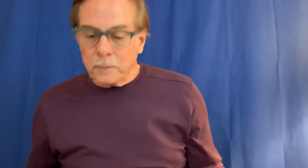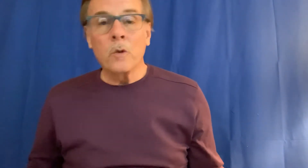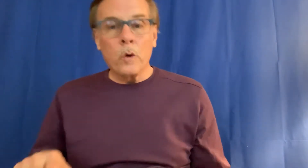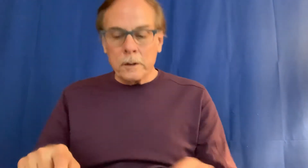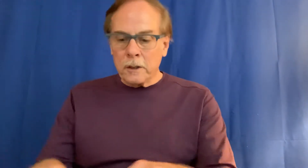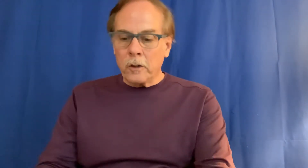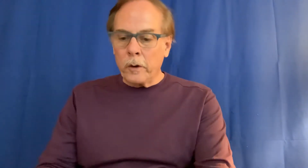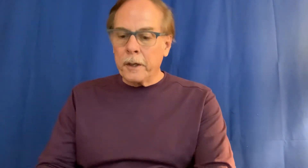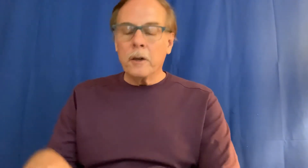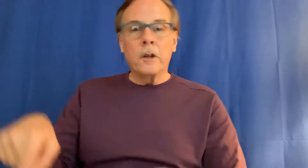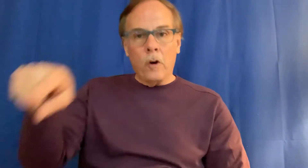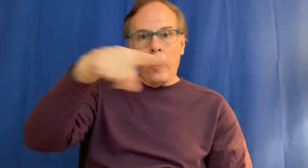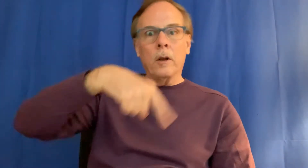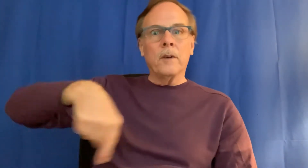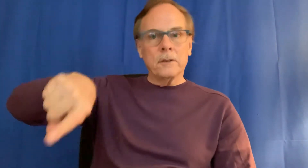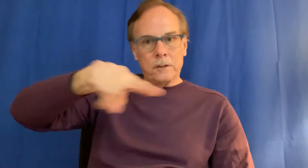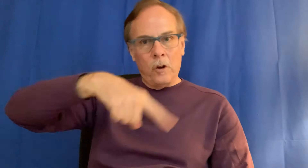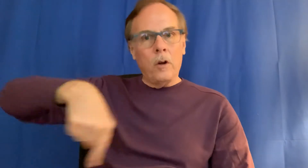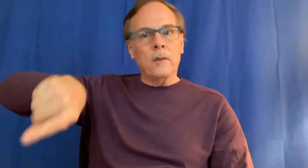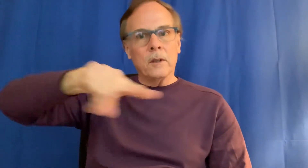Or is there going here, all of us?